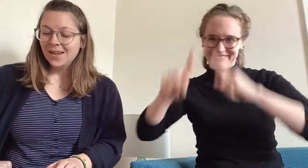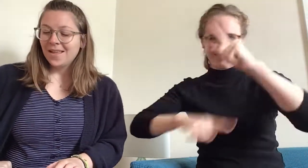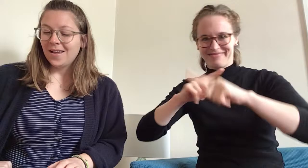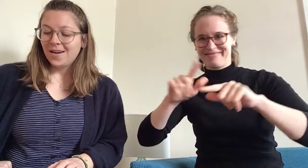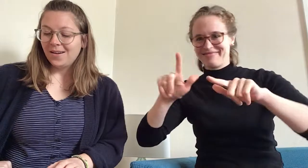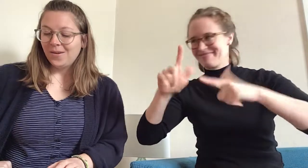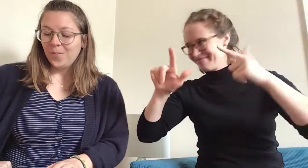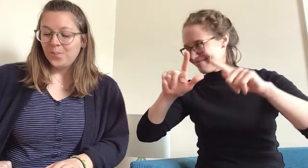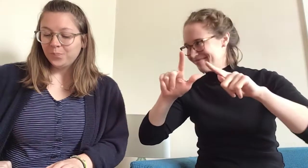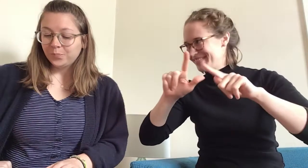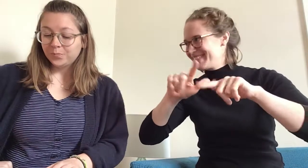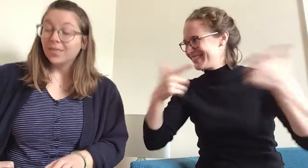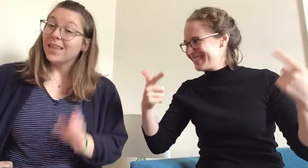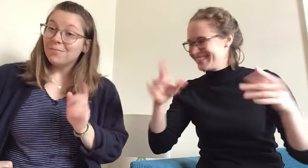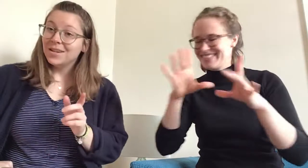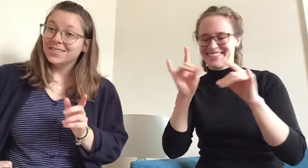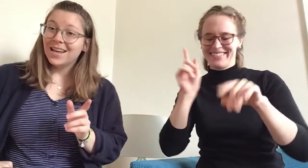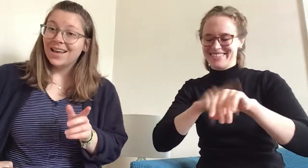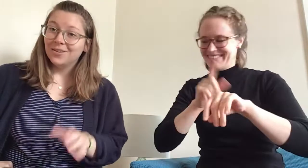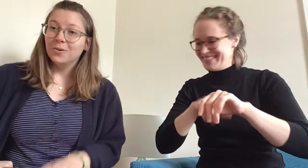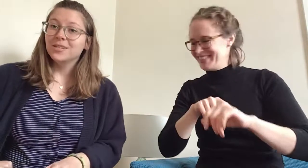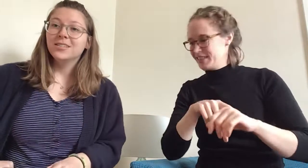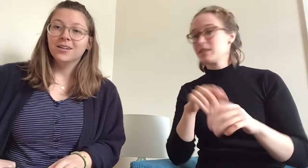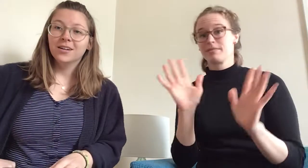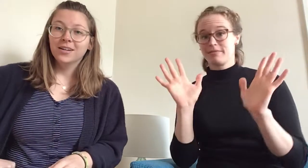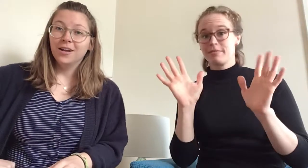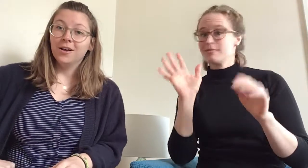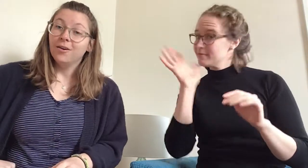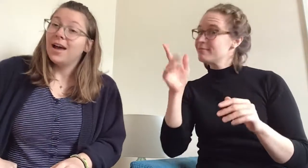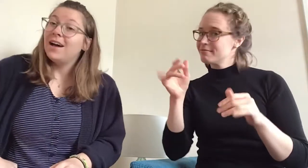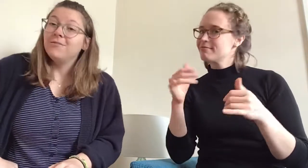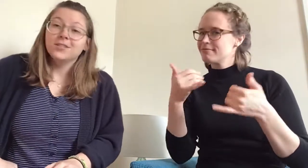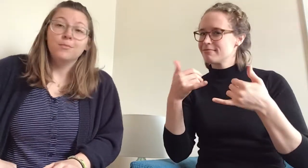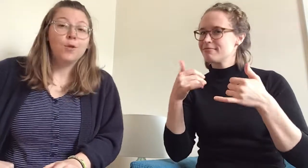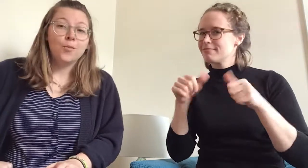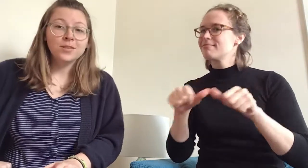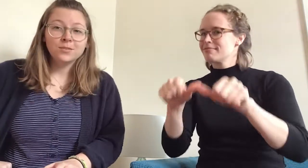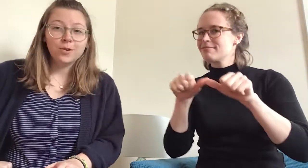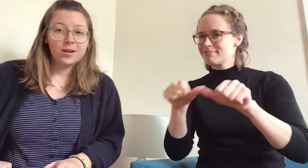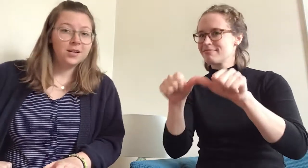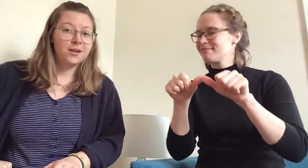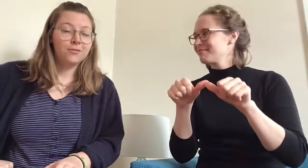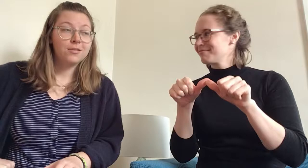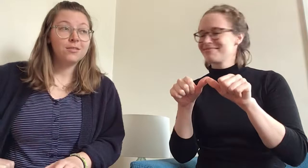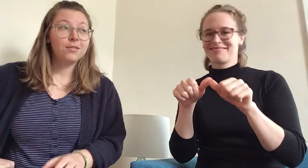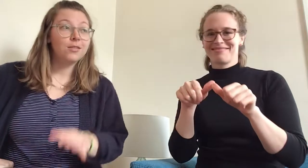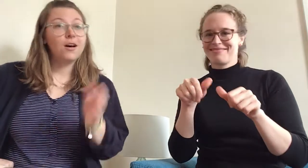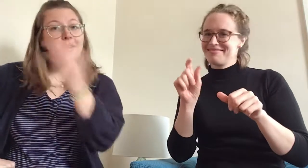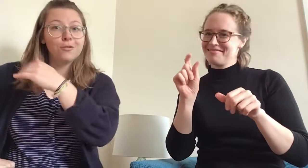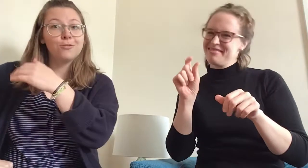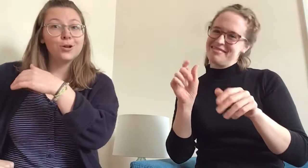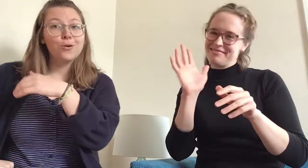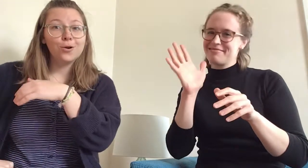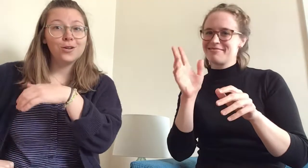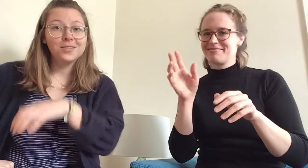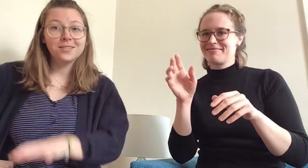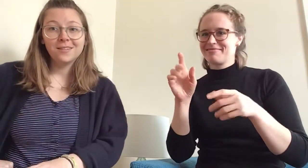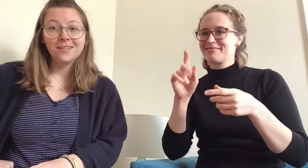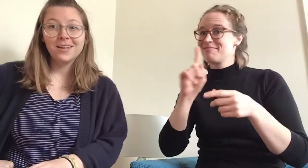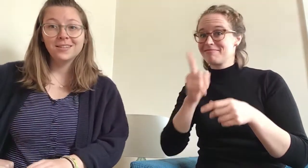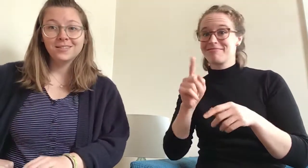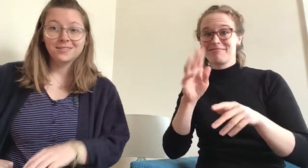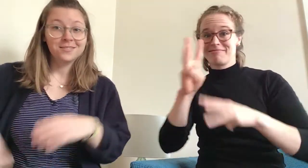time. That being said, we're still gonna, have some moments where, the real